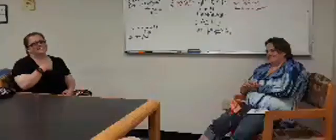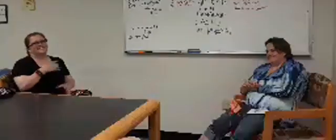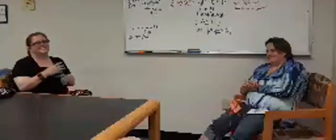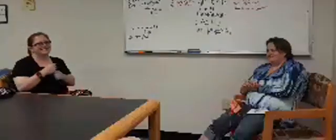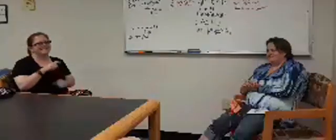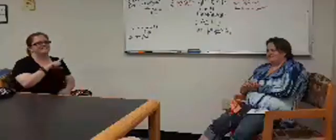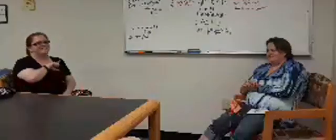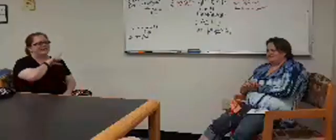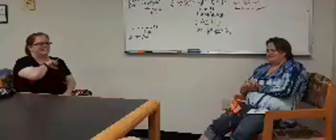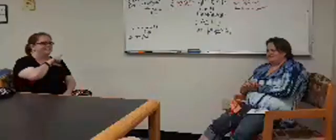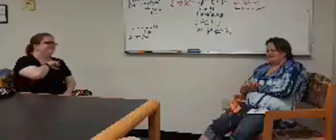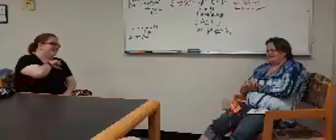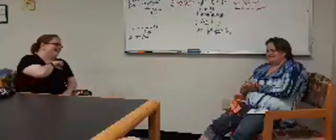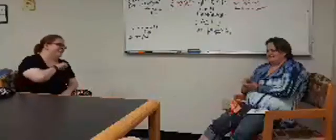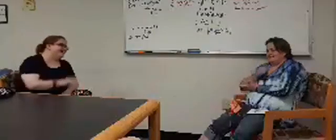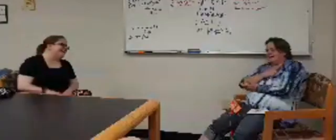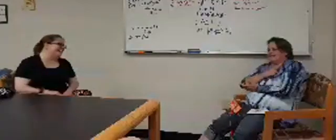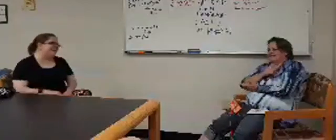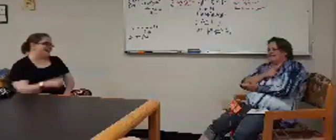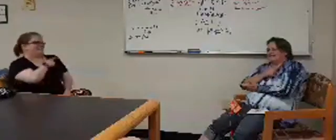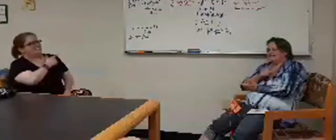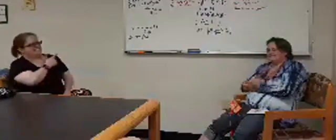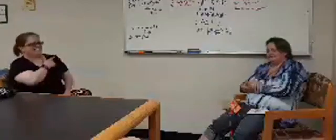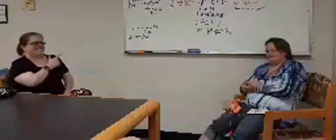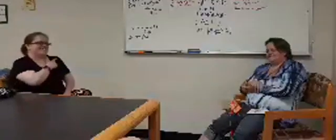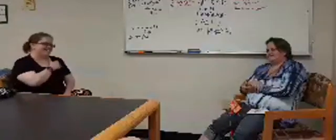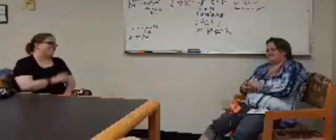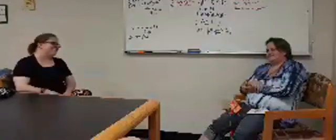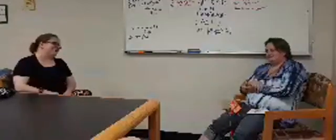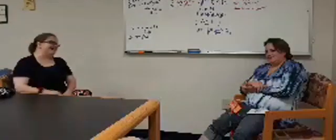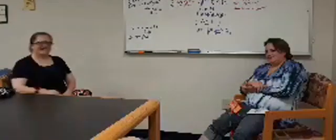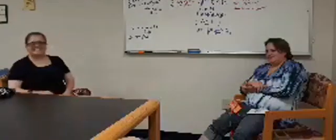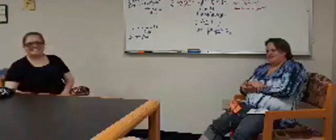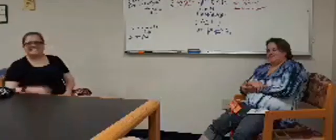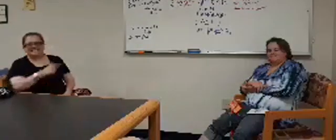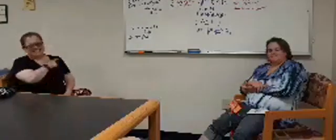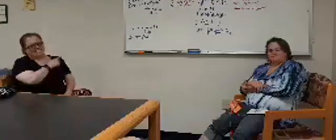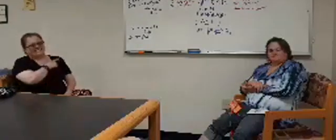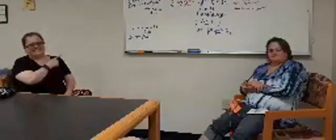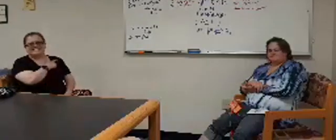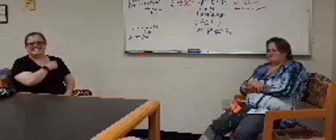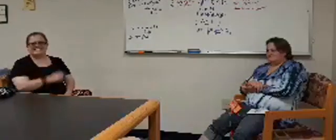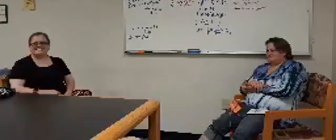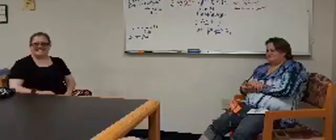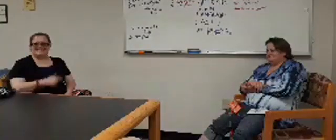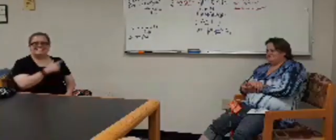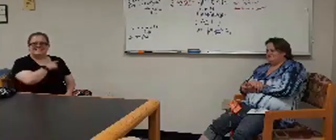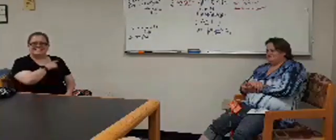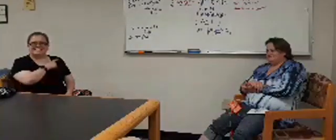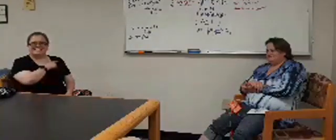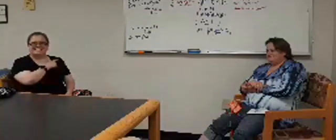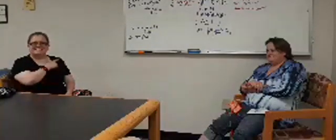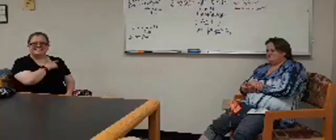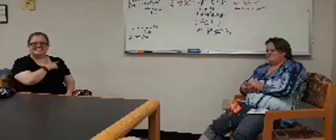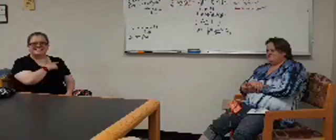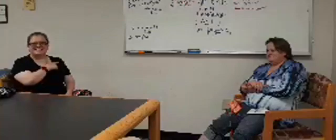get lazy. They're lazy. Is this lazy? Lazy, yes. So it's like finger guns and then Yes, just lazy. yes. How many taps is